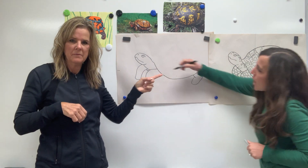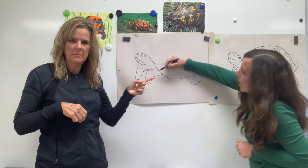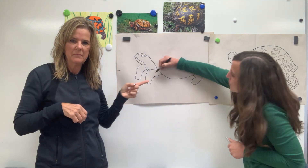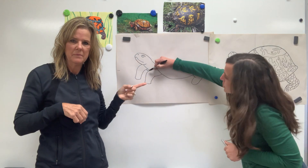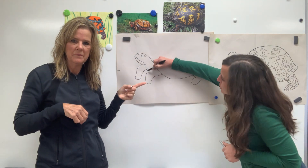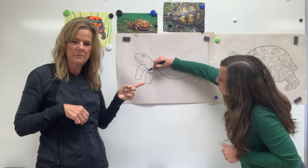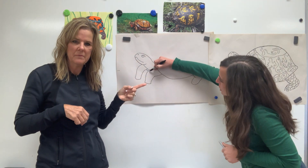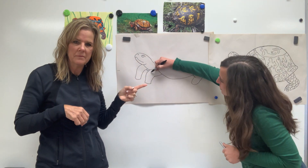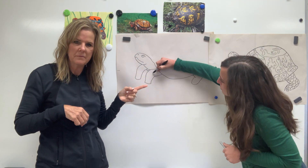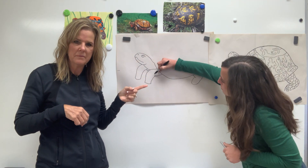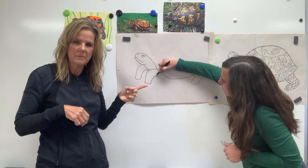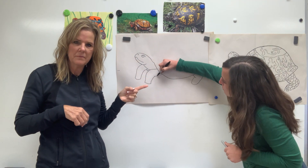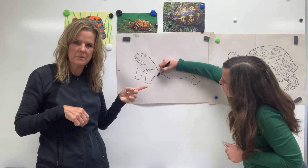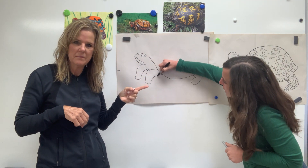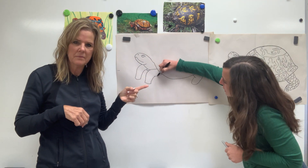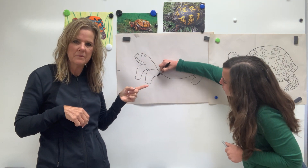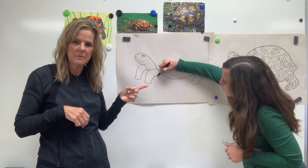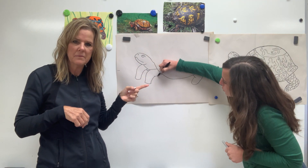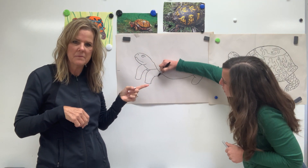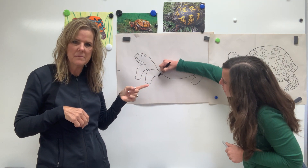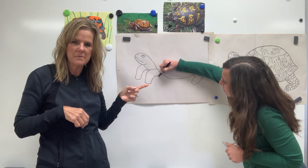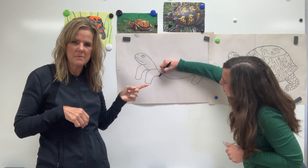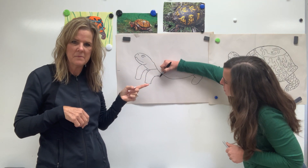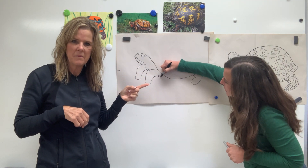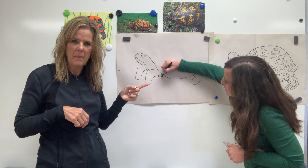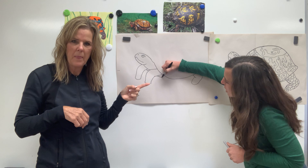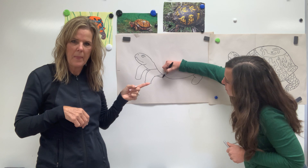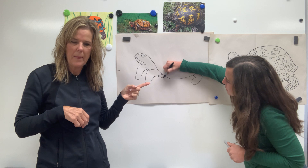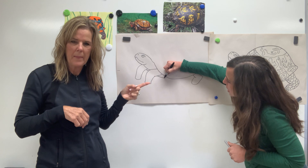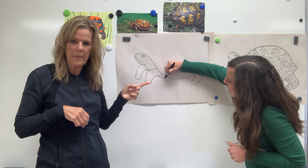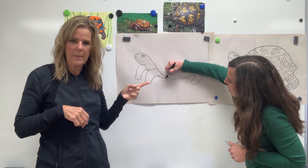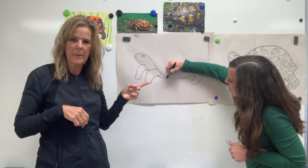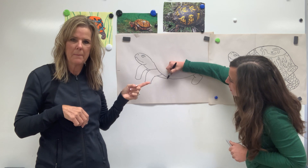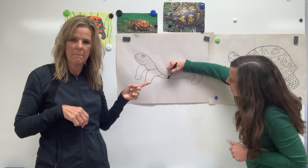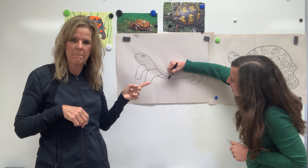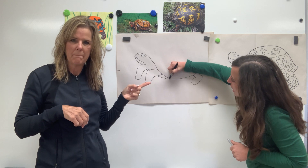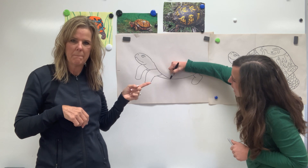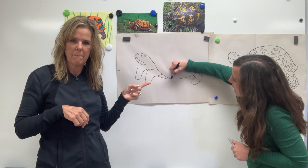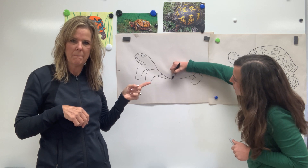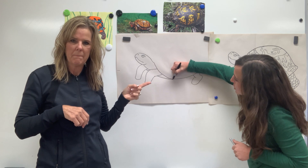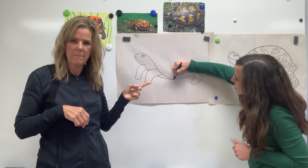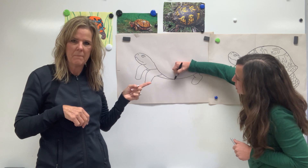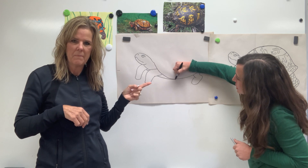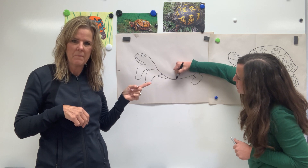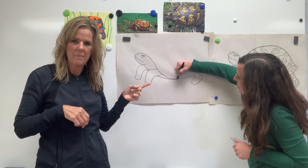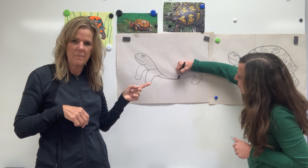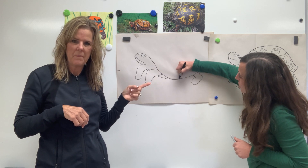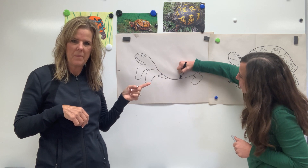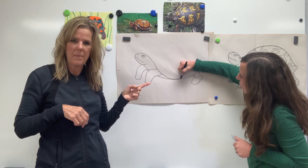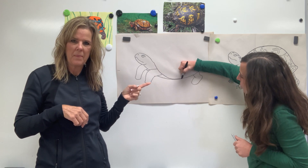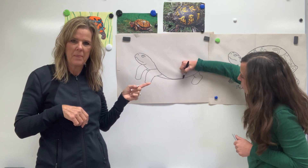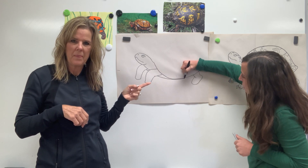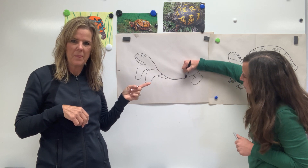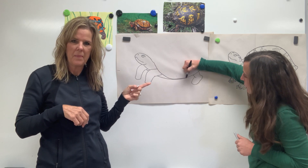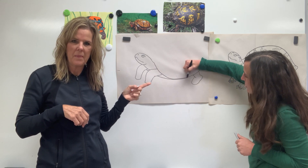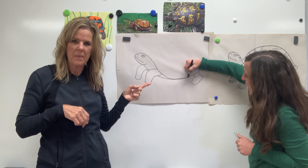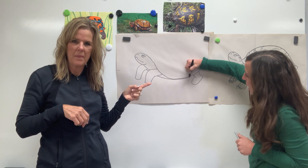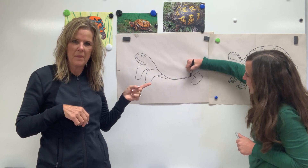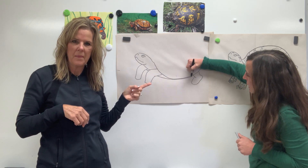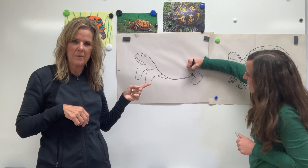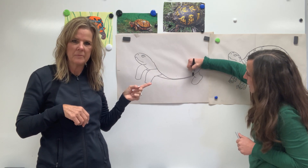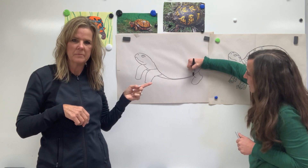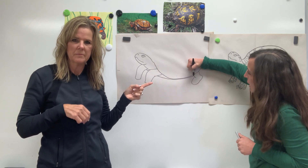over and we're just gonna make it really close to that top shell and we're just gonna double it all the